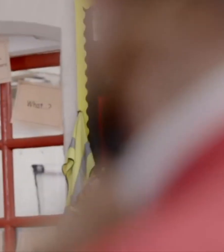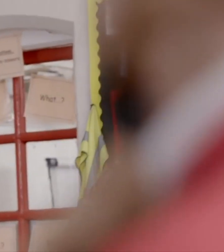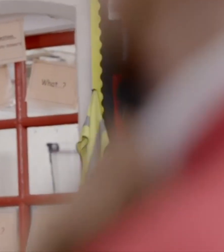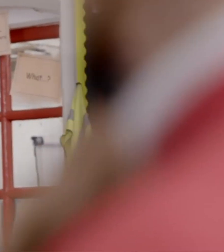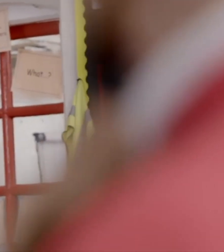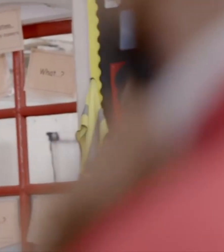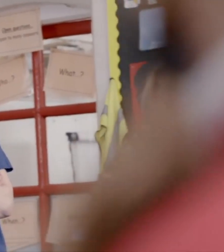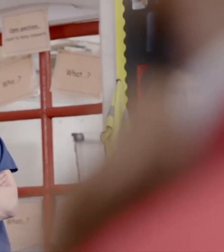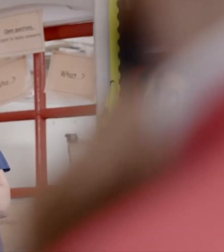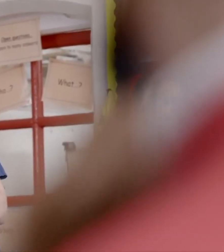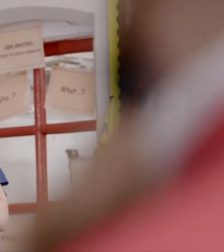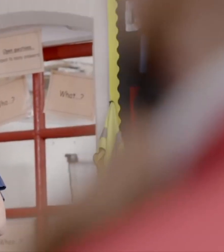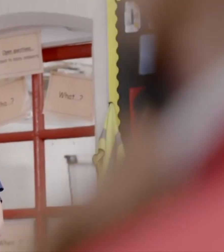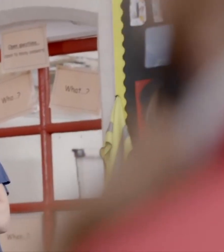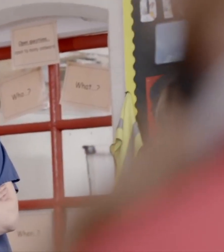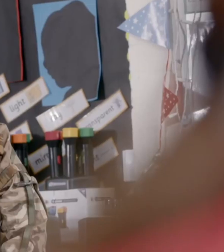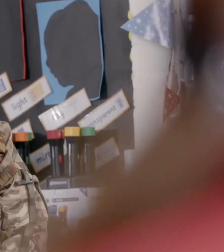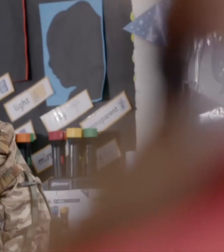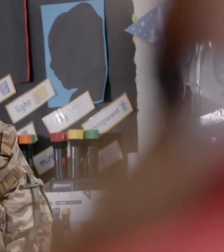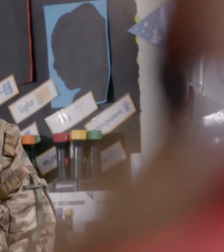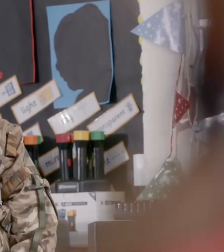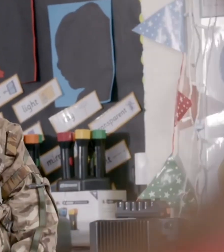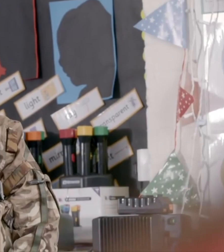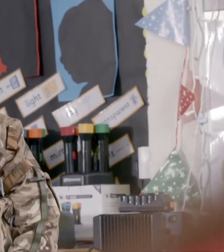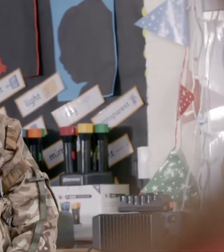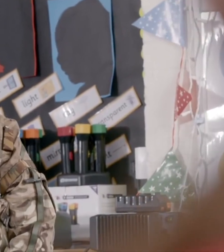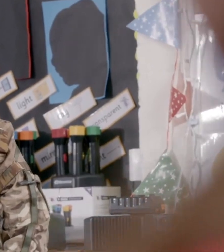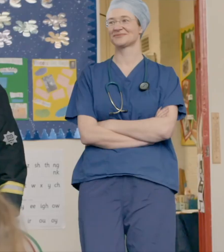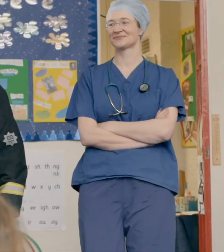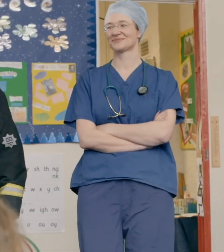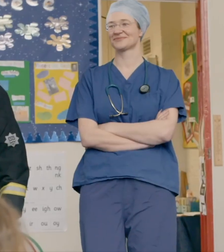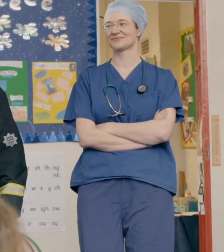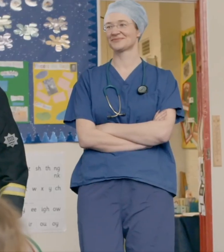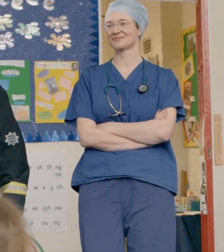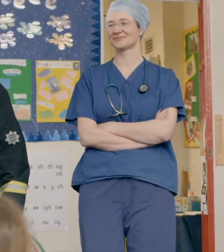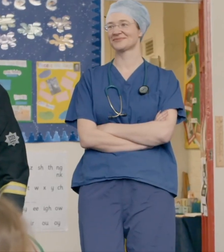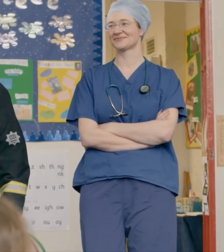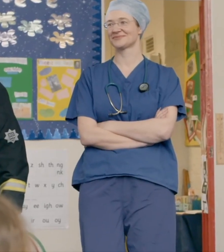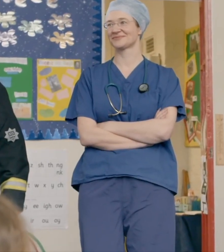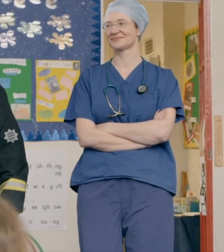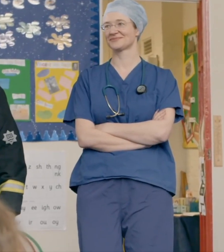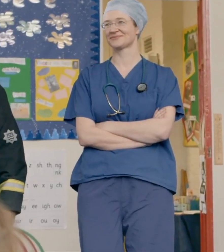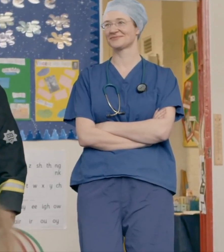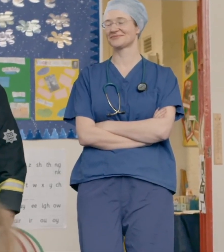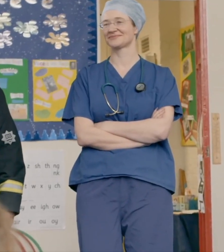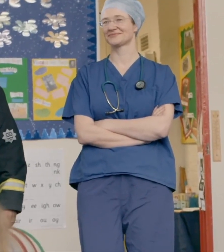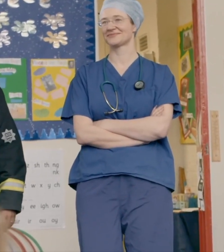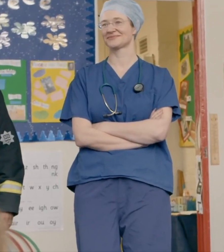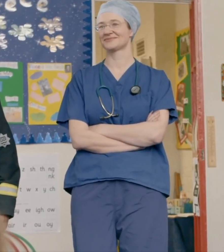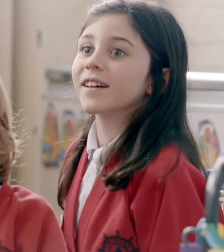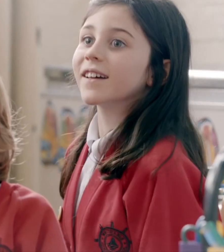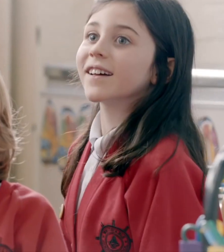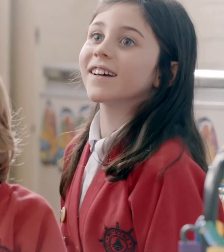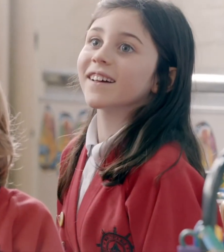My name's Tamsin and I'm a surgeon in the NHS. My name's Lauren and I'm a pilot in the Royal Air Force. My name's Lucy, I'm a firefighter in the London Fire